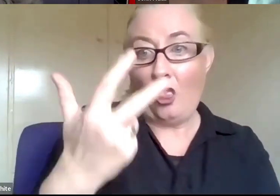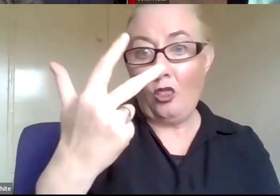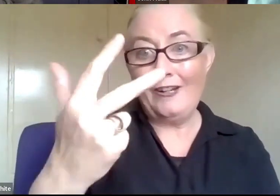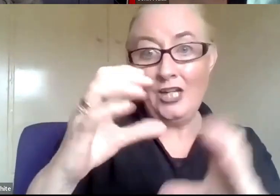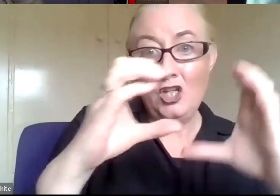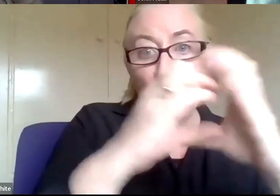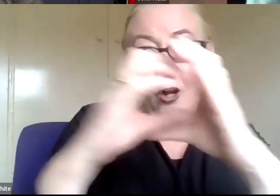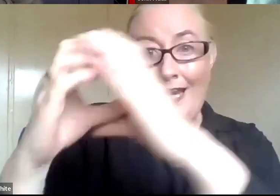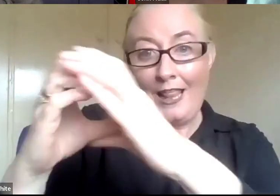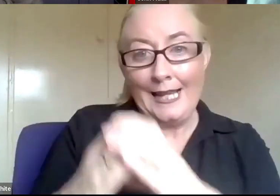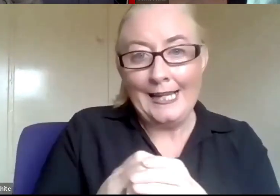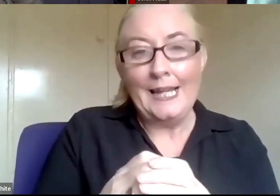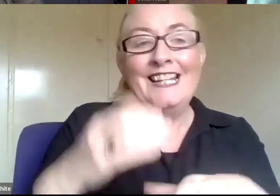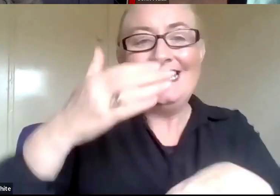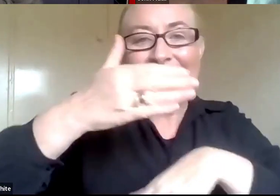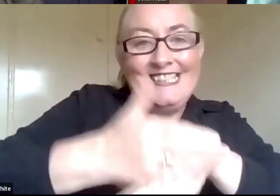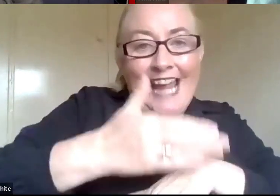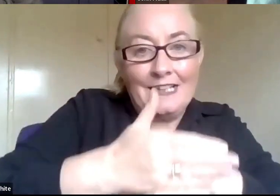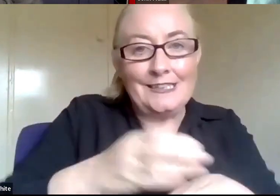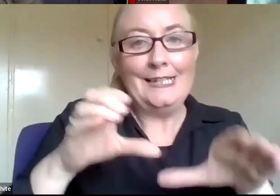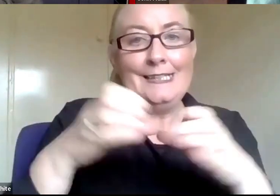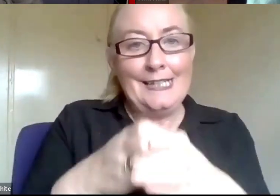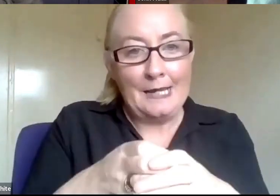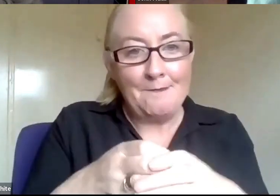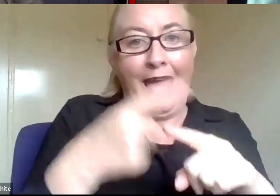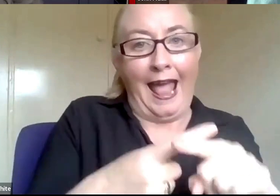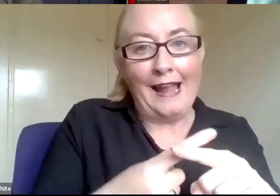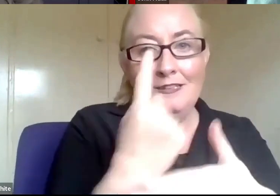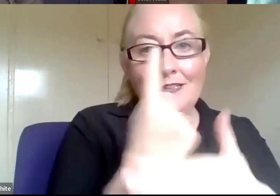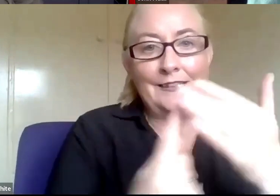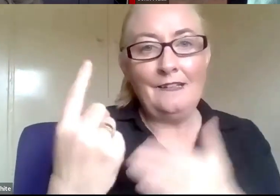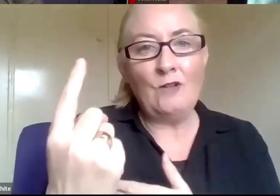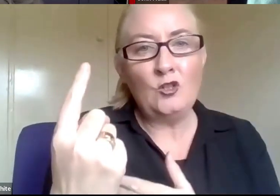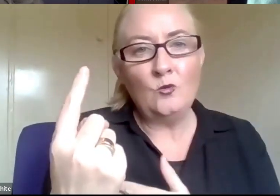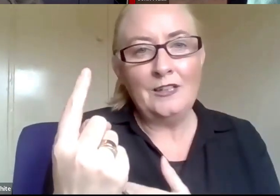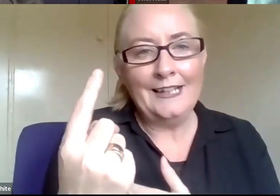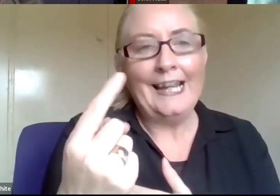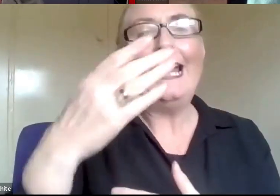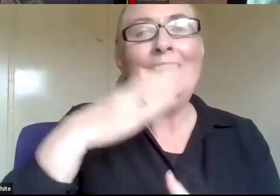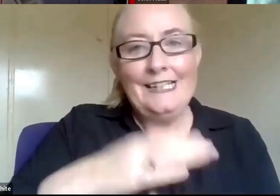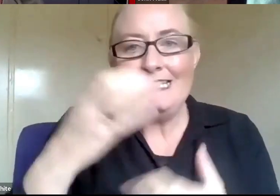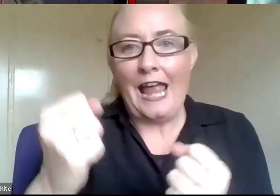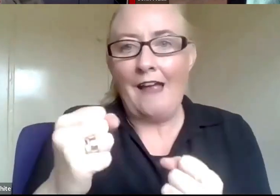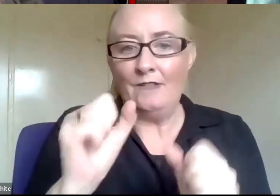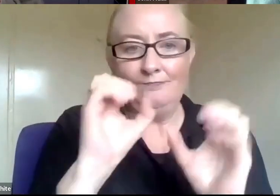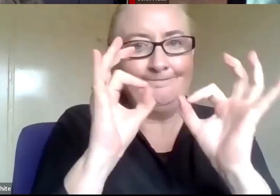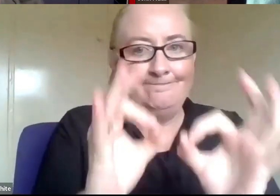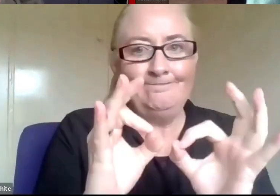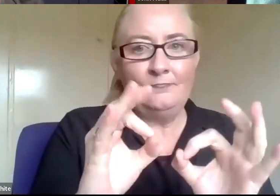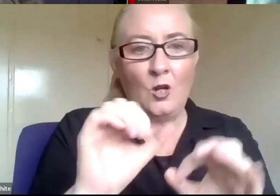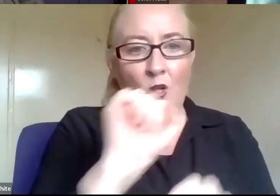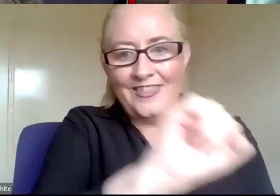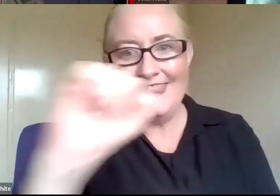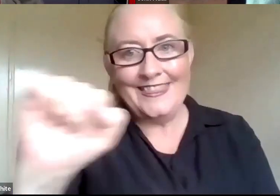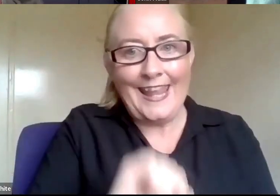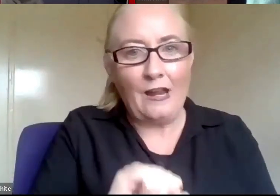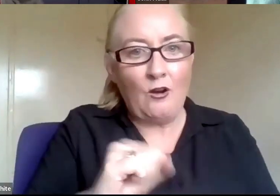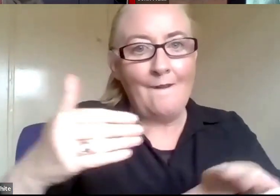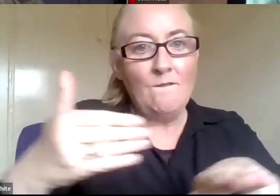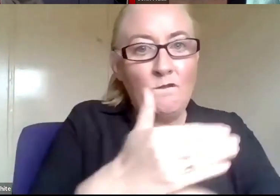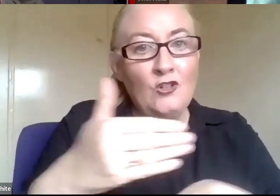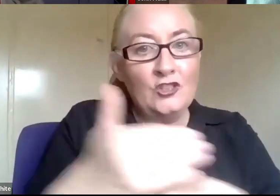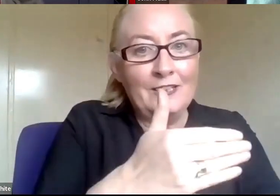individual, certain key functions have to be performed. And a function is what